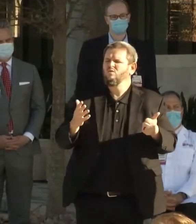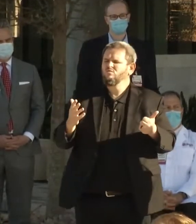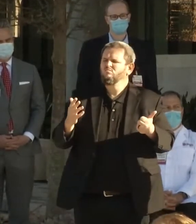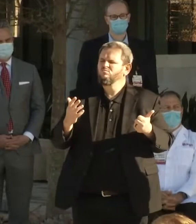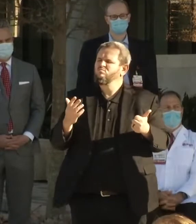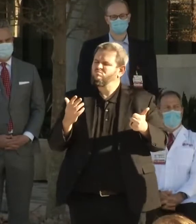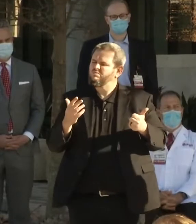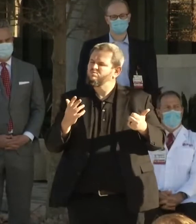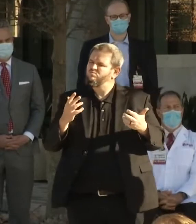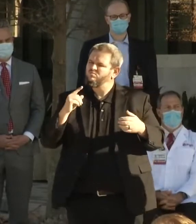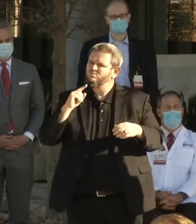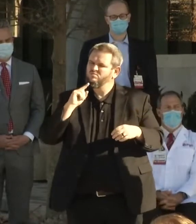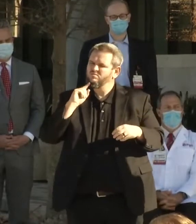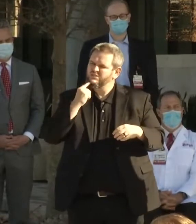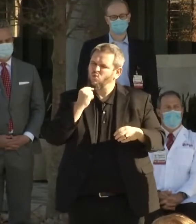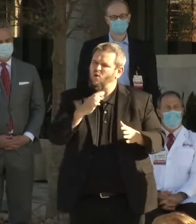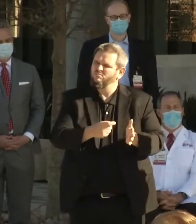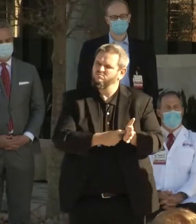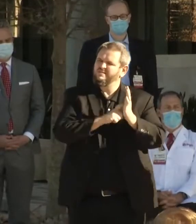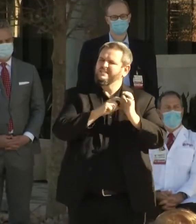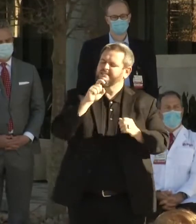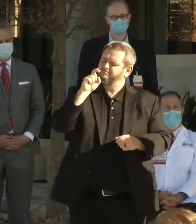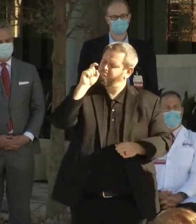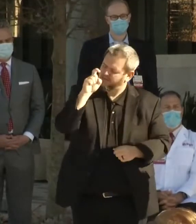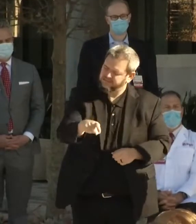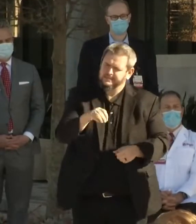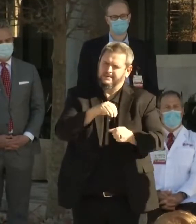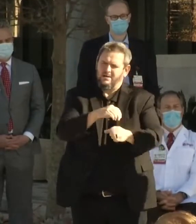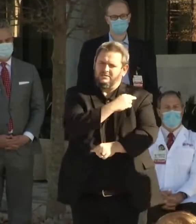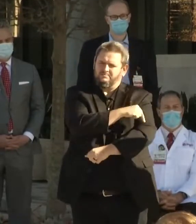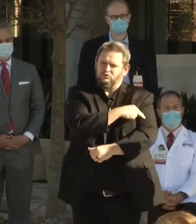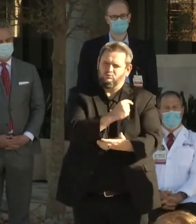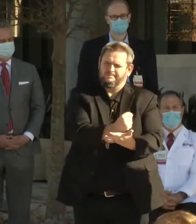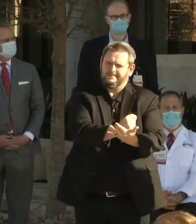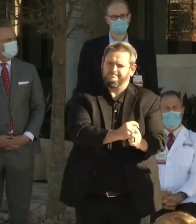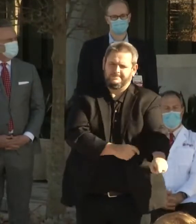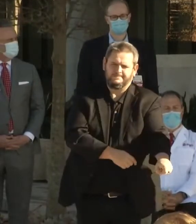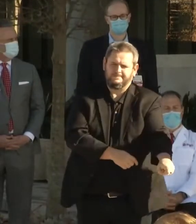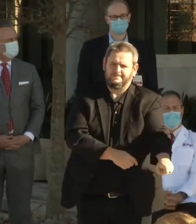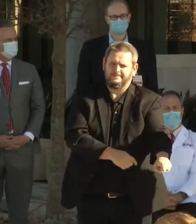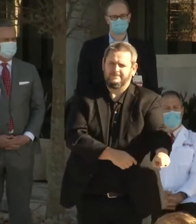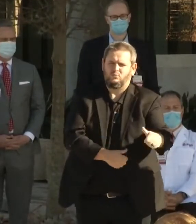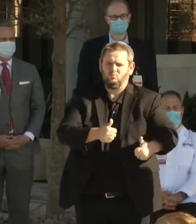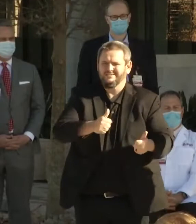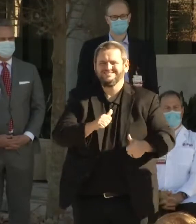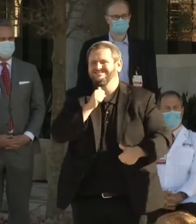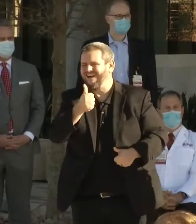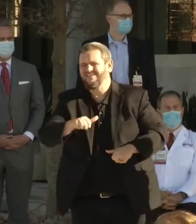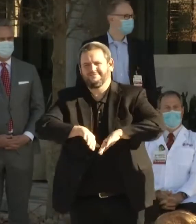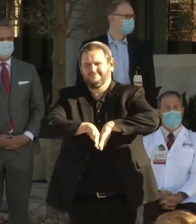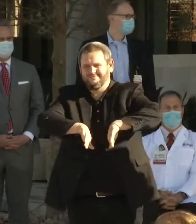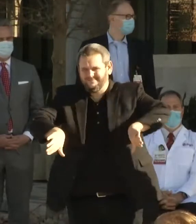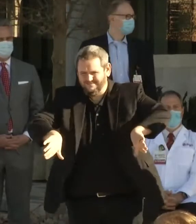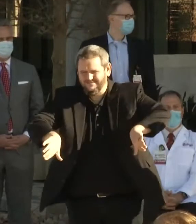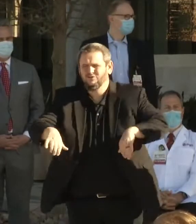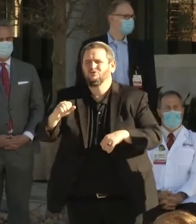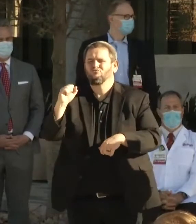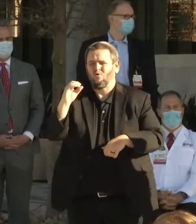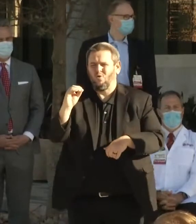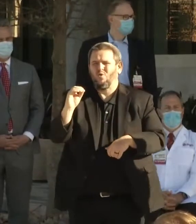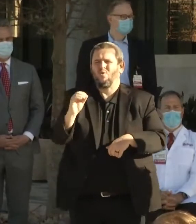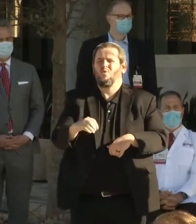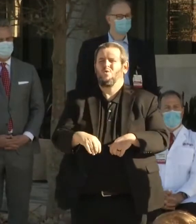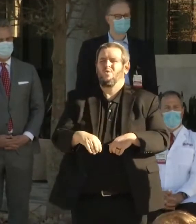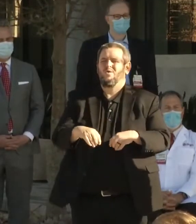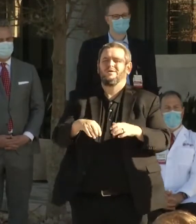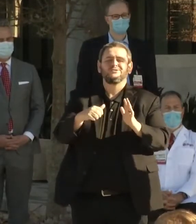a hospital bed after the procedure. So to cut all elective surgeries doesn't necessarily get the juice